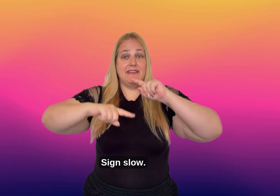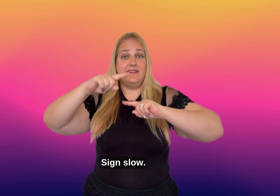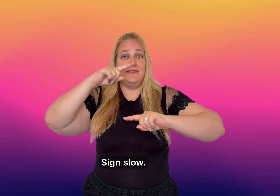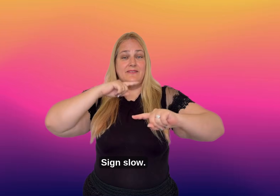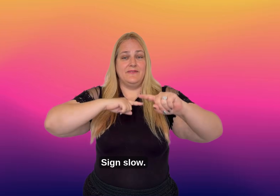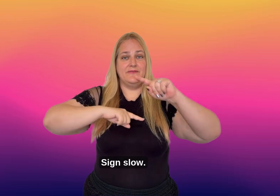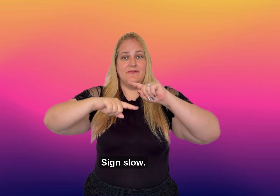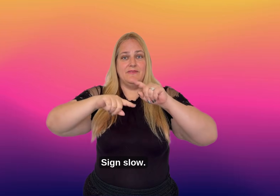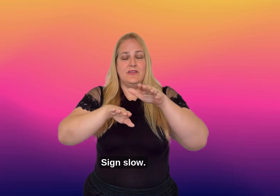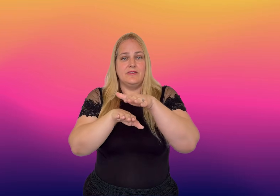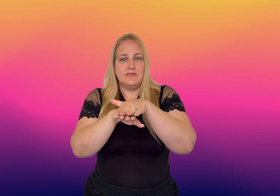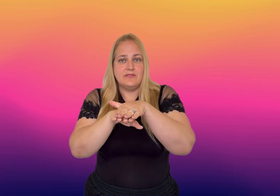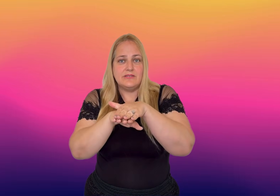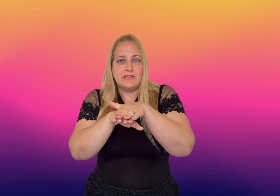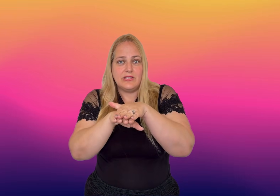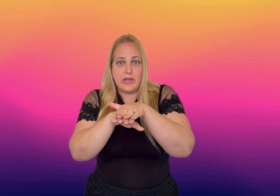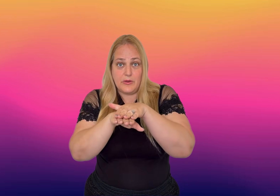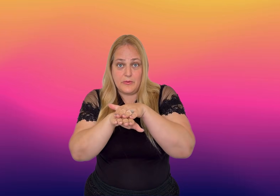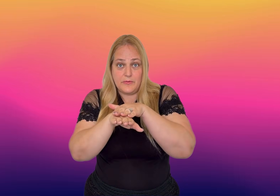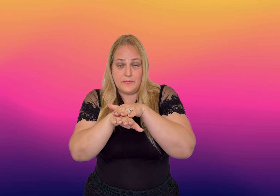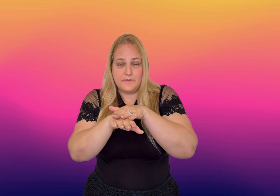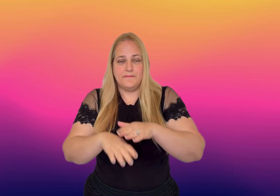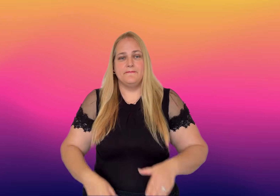Sign, slow.